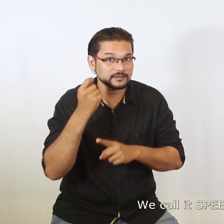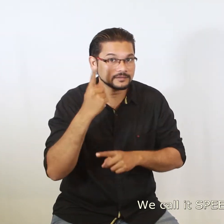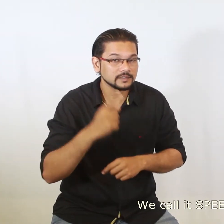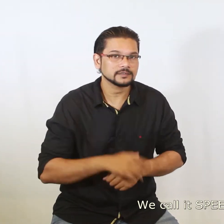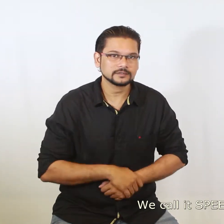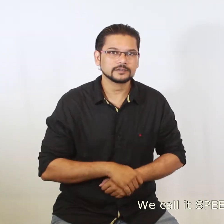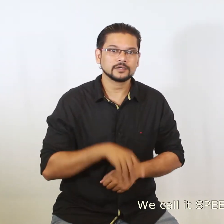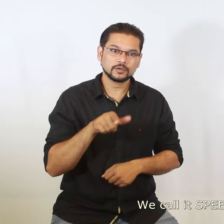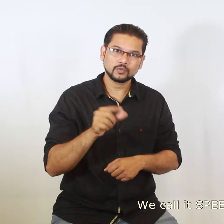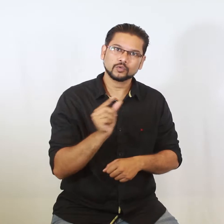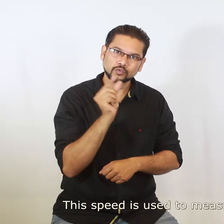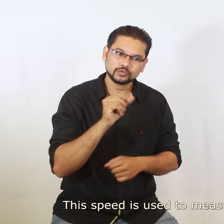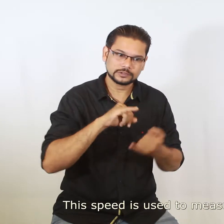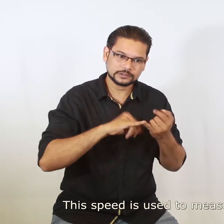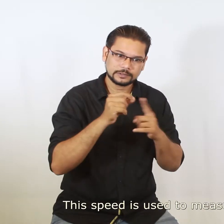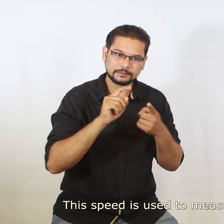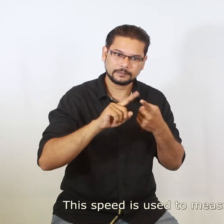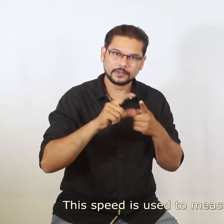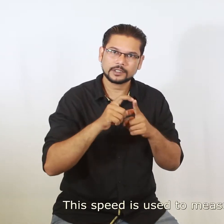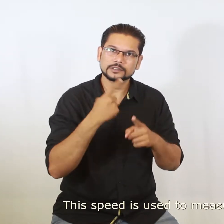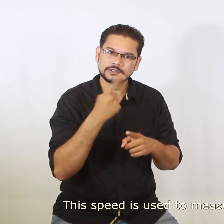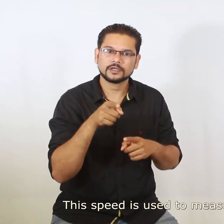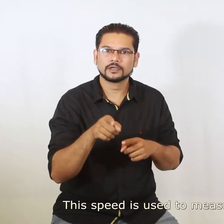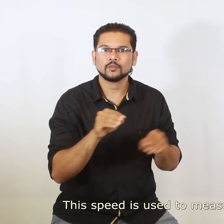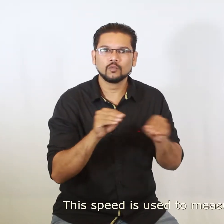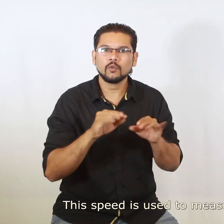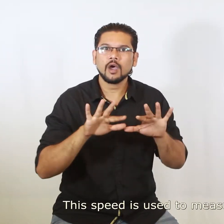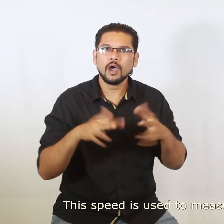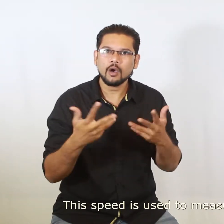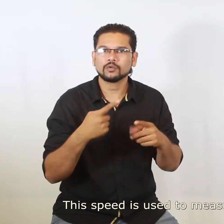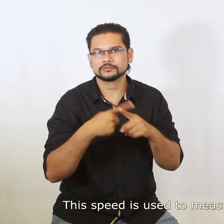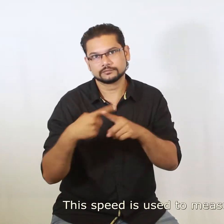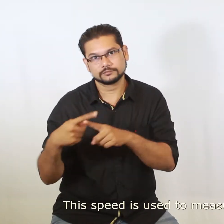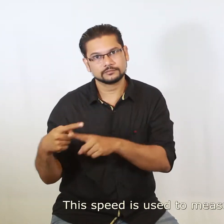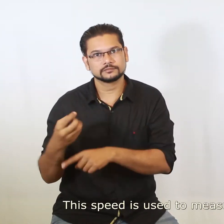Speed. This speed is used to measure movement.